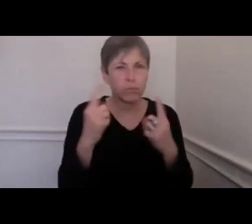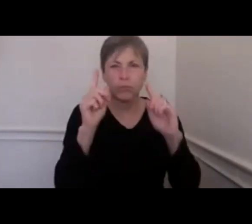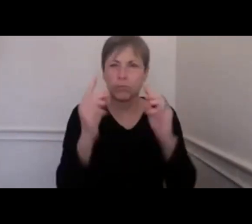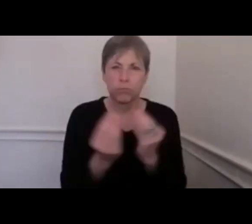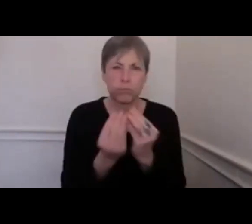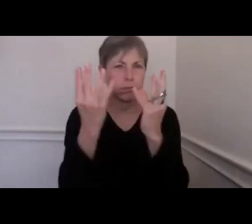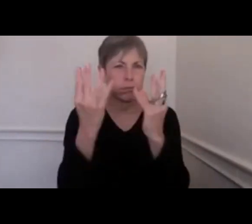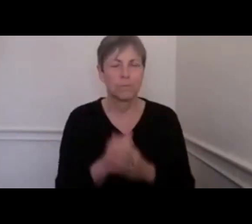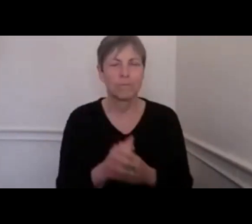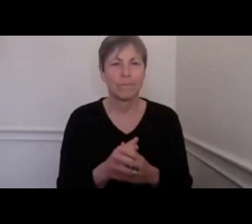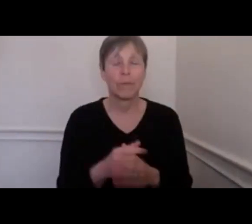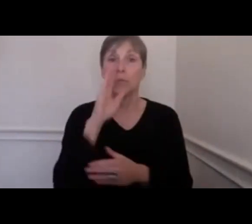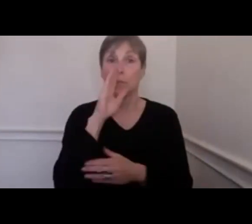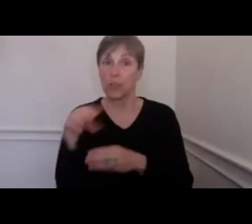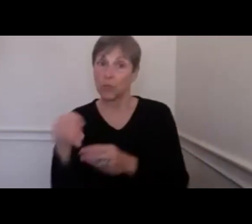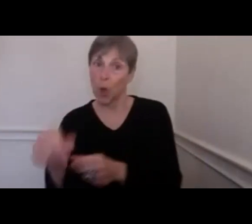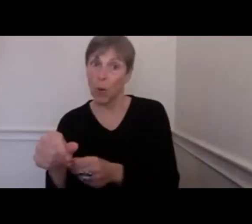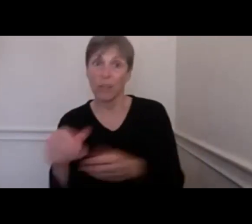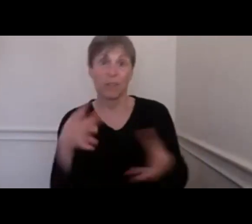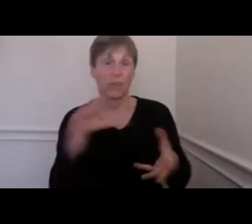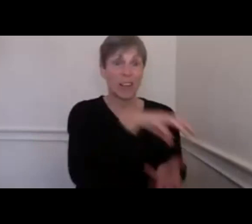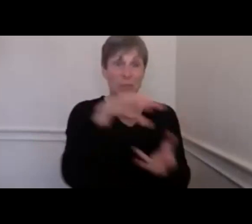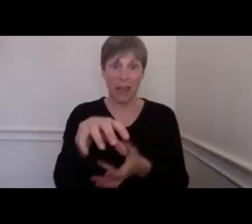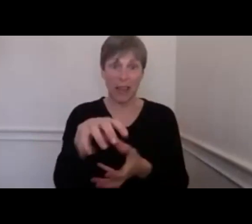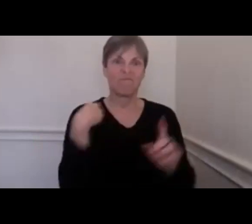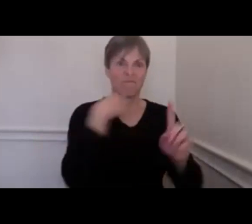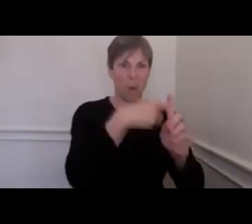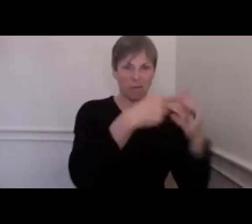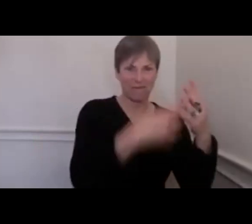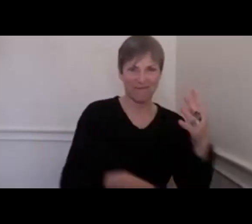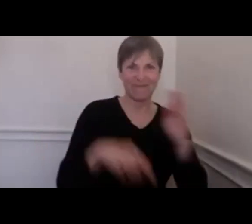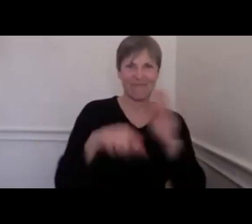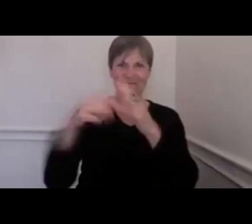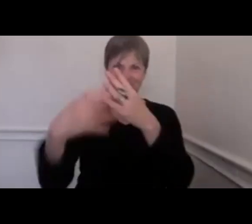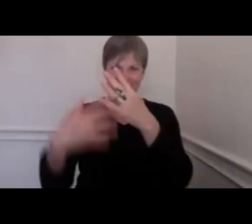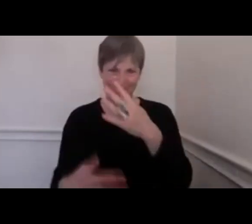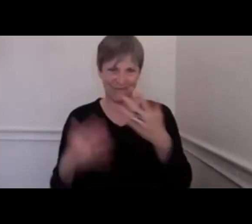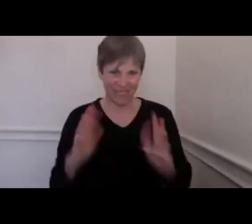cons of direct sowing versus transplanting. So now let's dive into